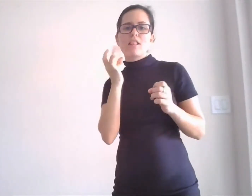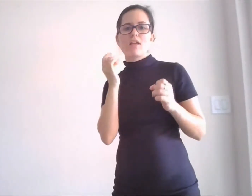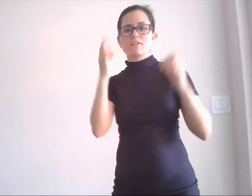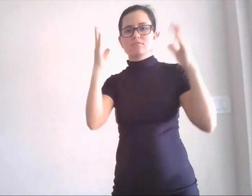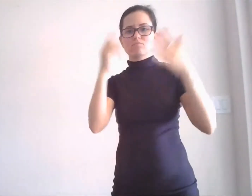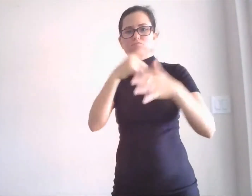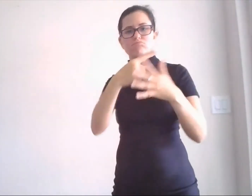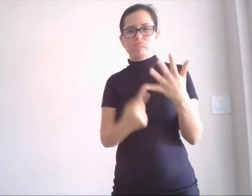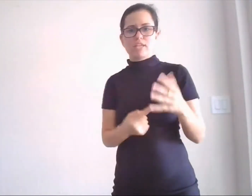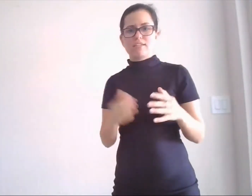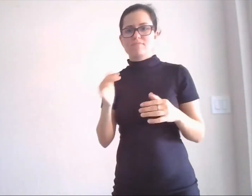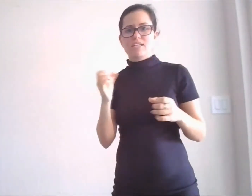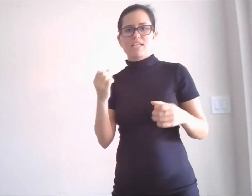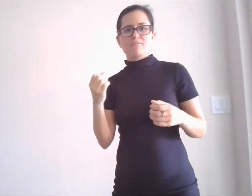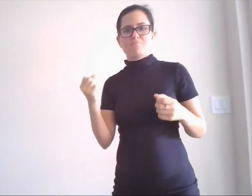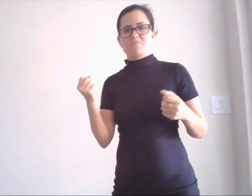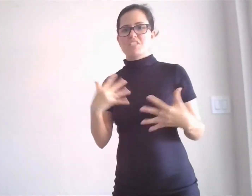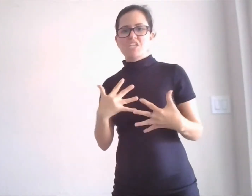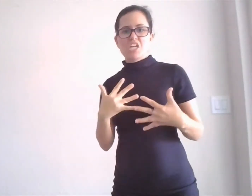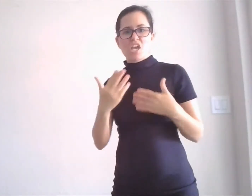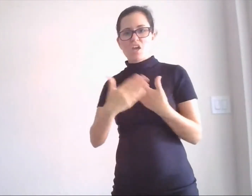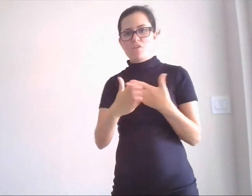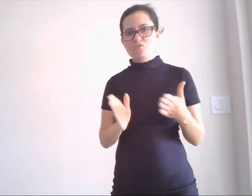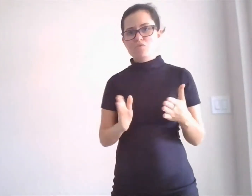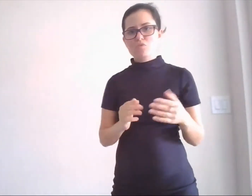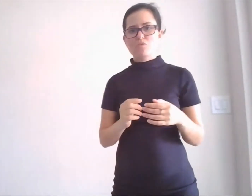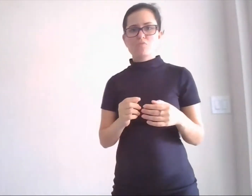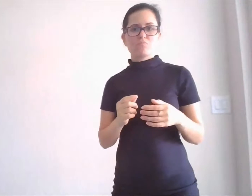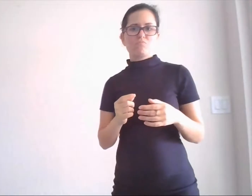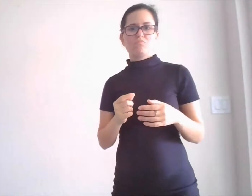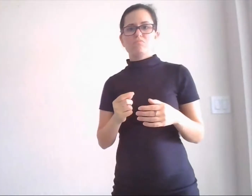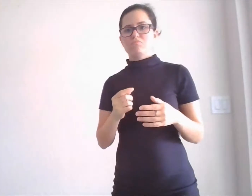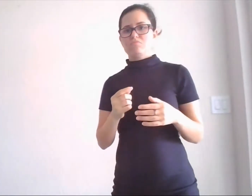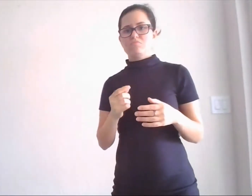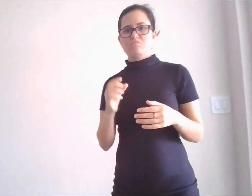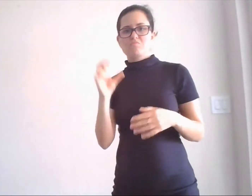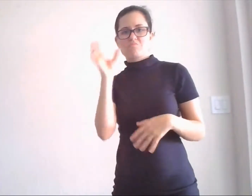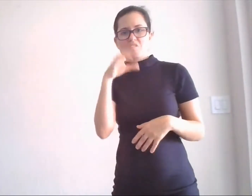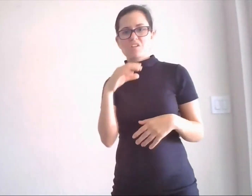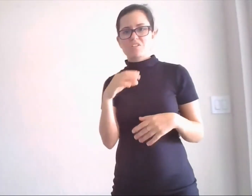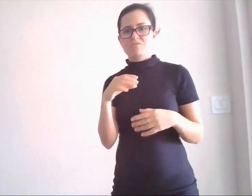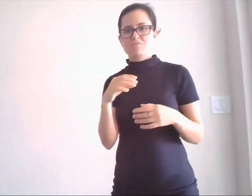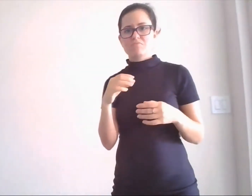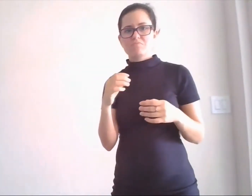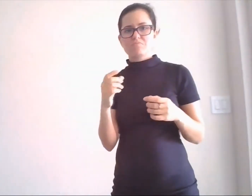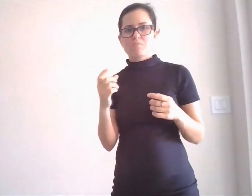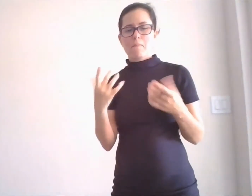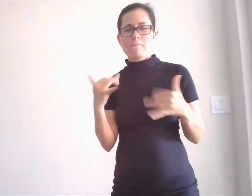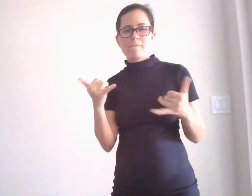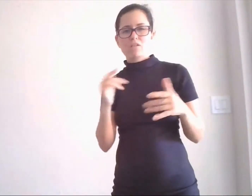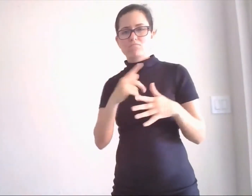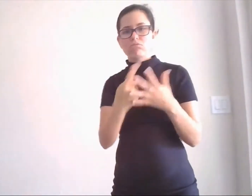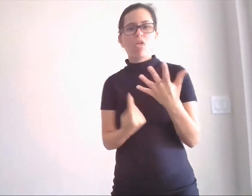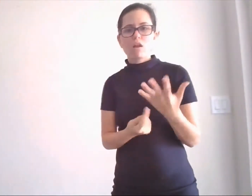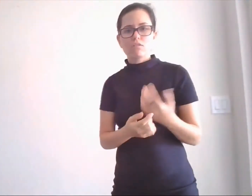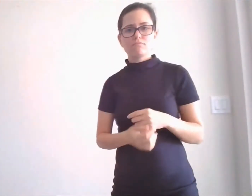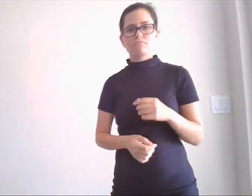was like, this is everything that I ever wanted. Mm-hmm. I sat down on my couch as my